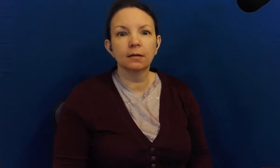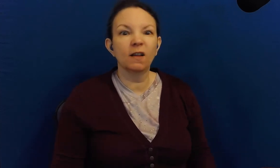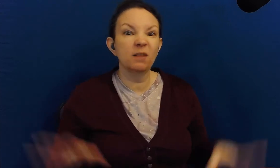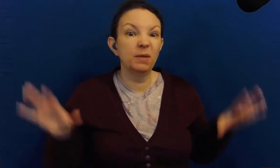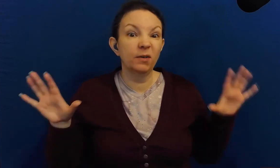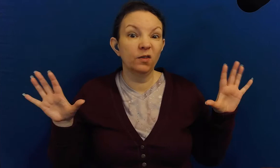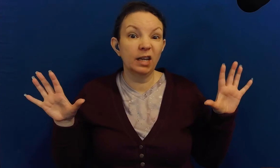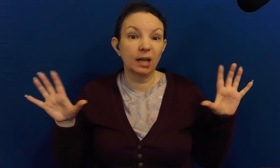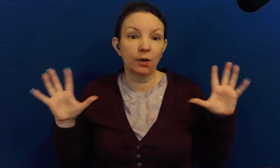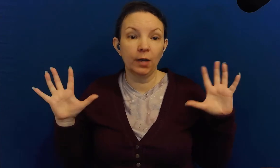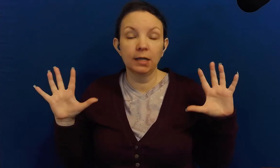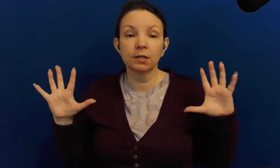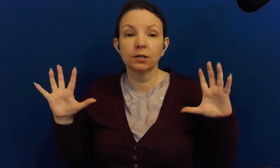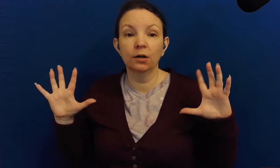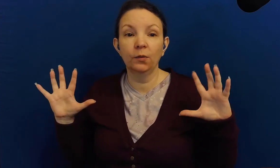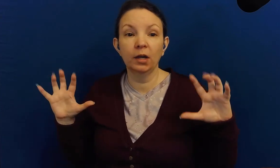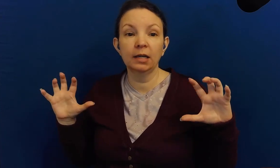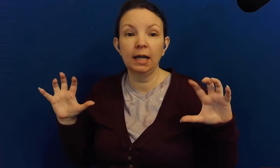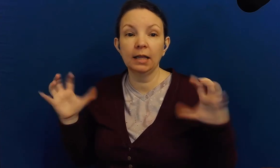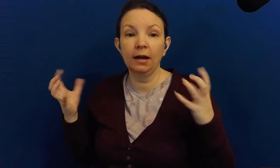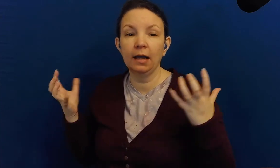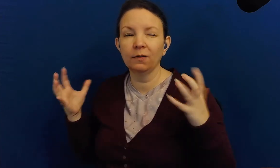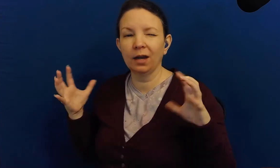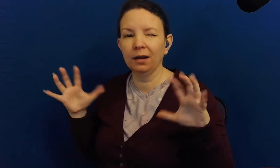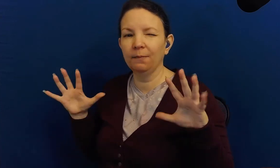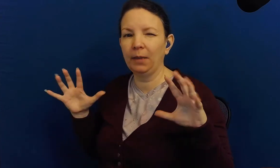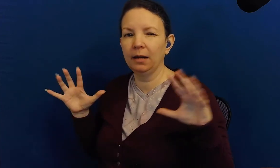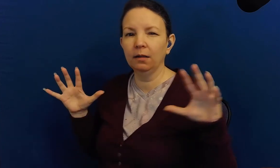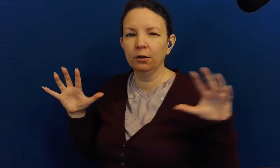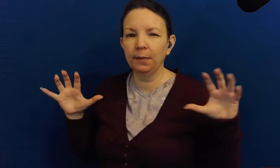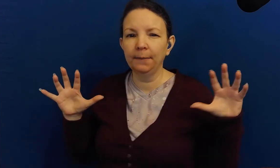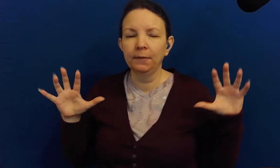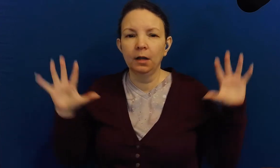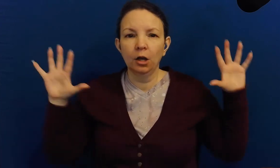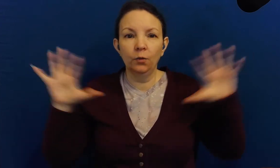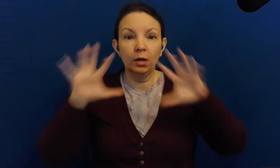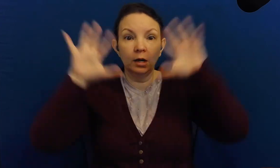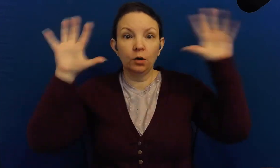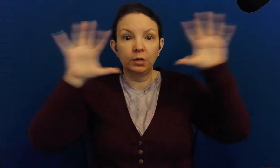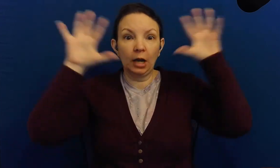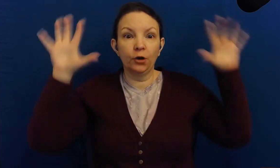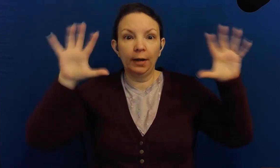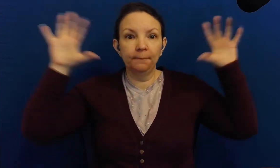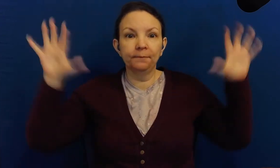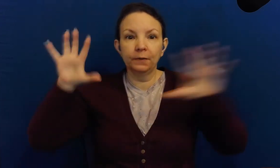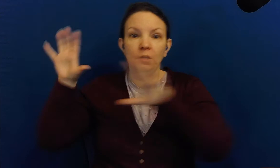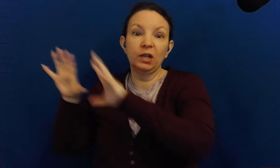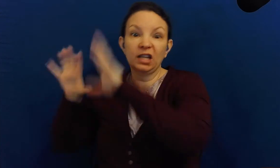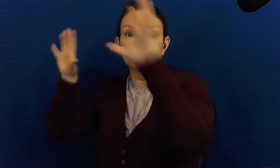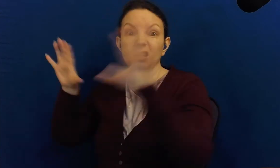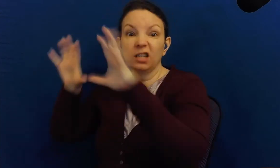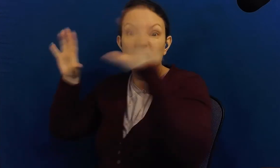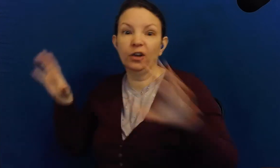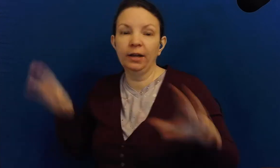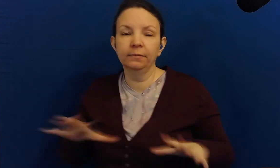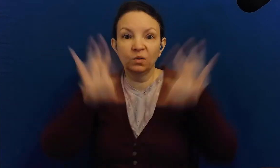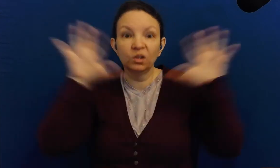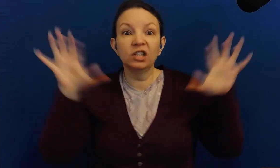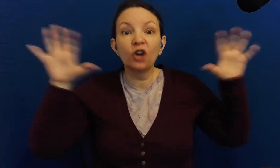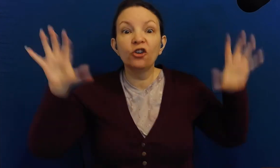people, they decorate. So we're going to take our hand and kind of bend it a little bit, and we're going to go decorate. So we're going to say decorate. Decorating